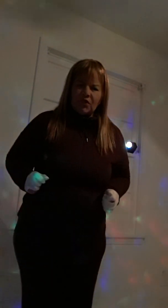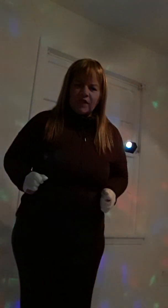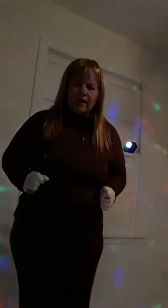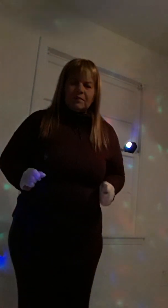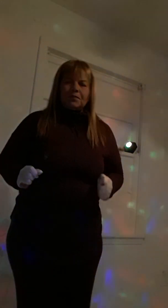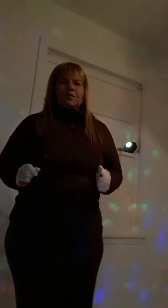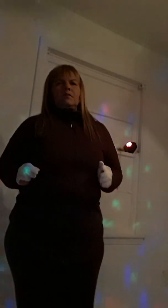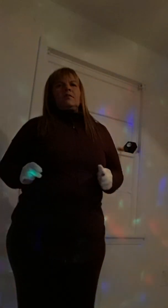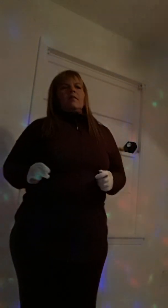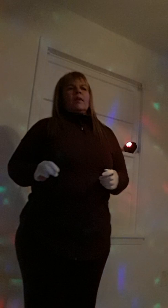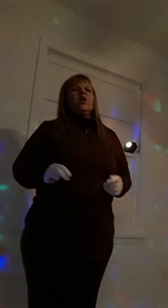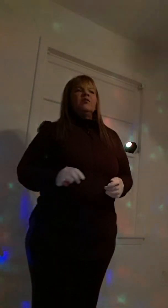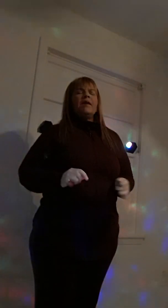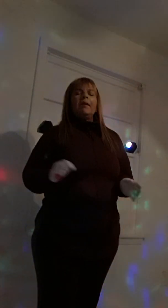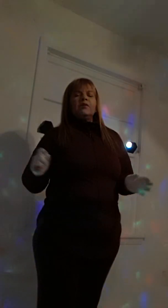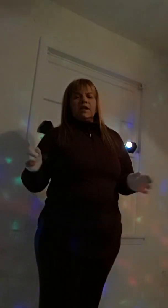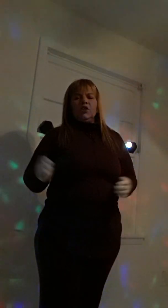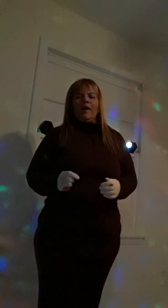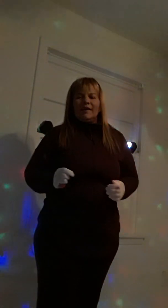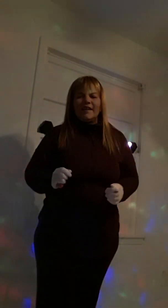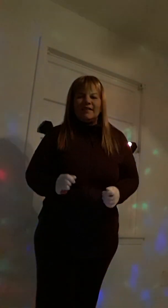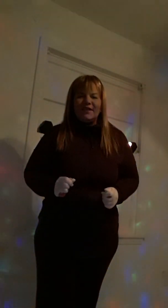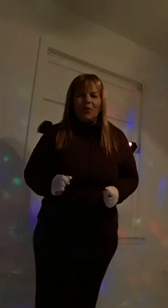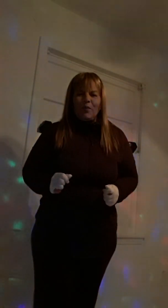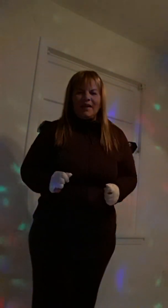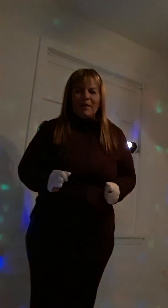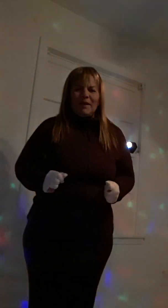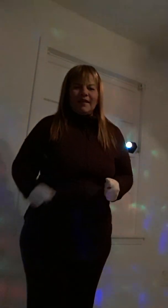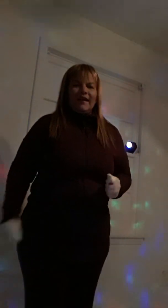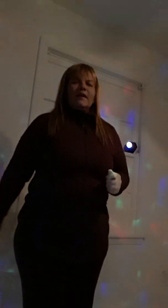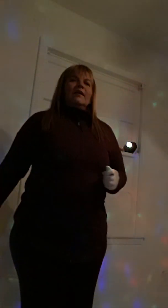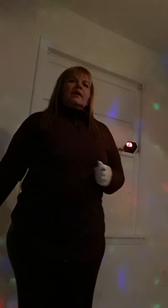understand. Sabemos que todas las gentes lo pueden aprender.